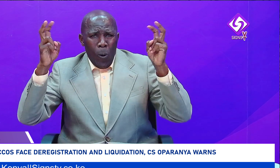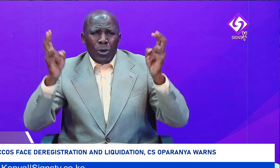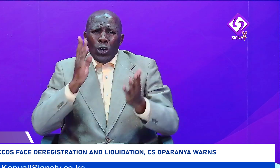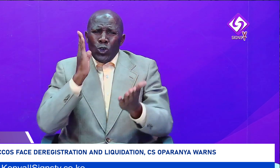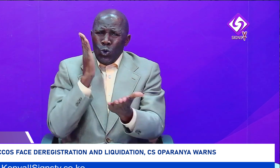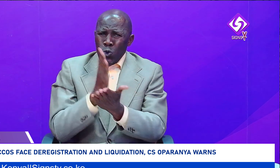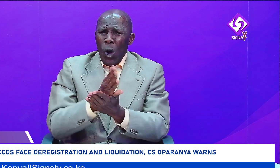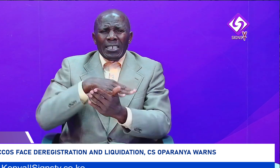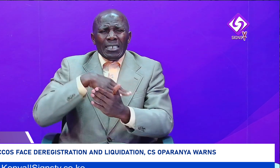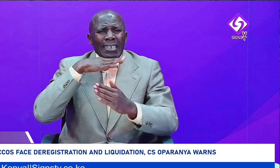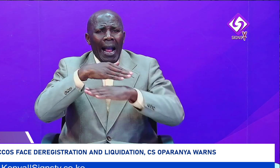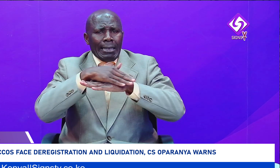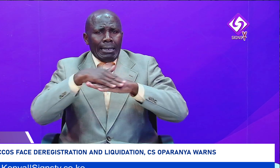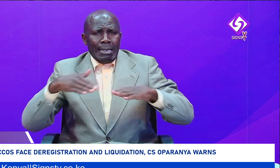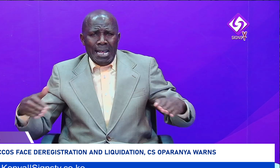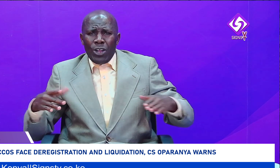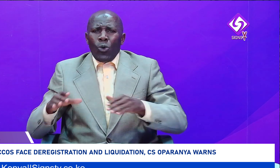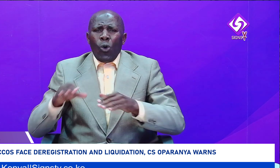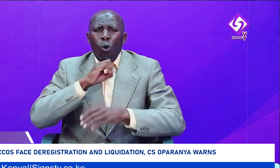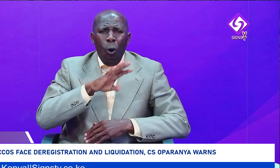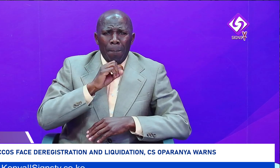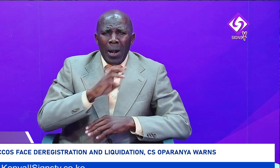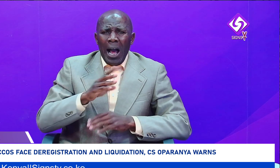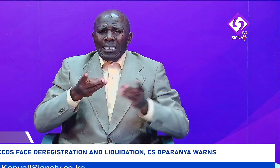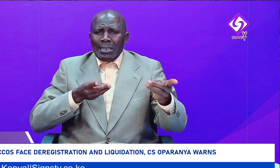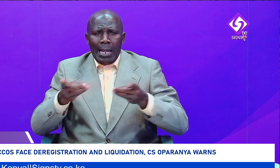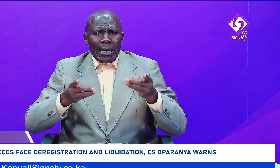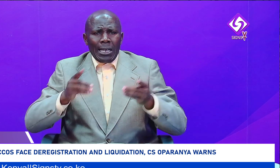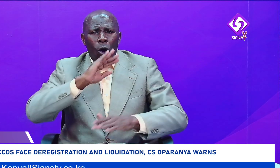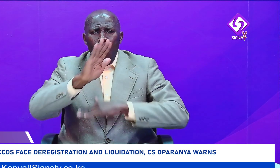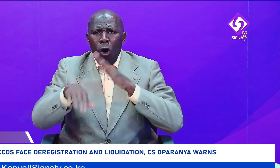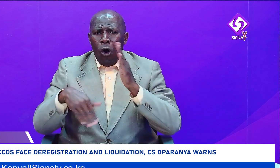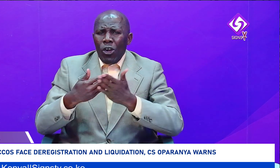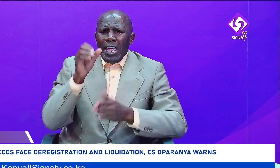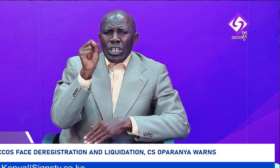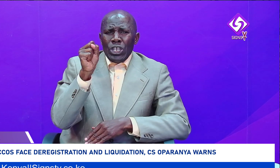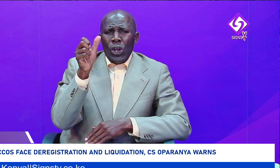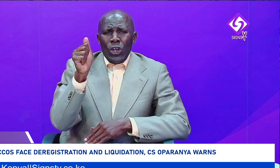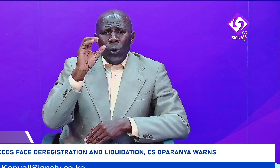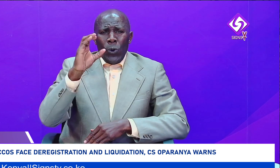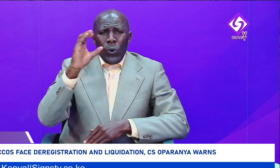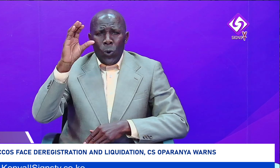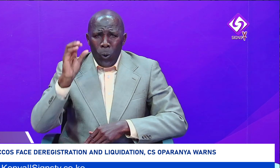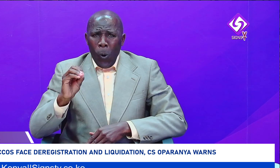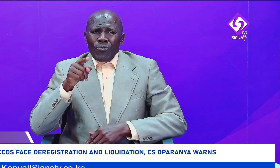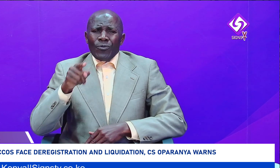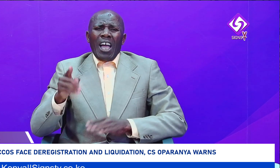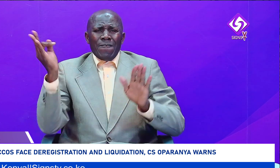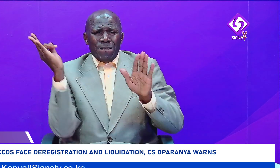Speaking during the release of the annual SACCO Supervision Report, the CS issued a true deadline